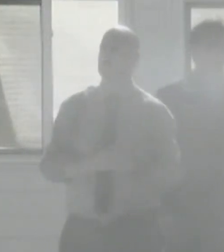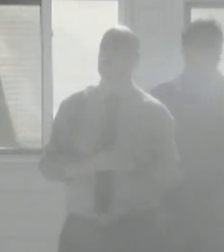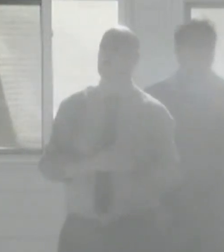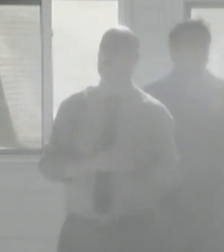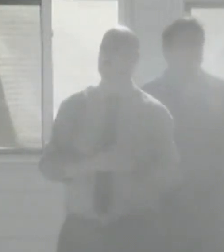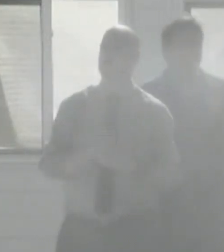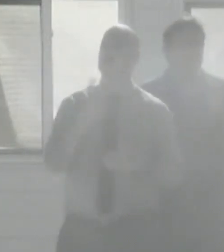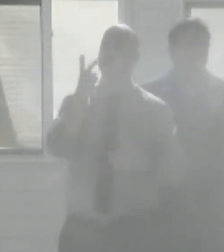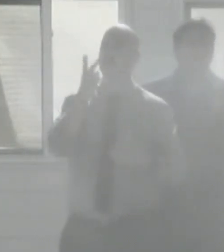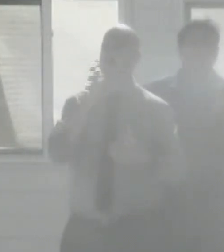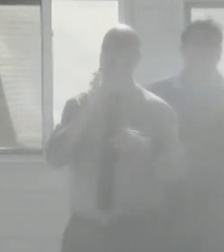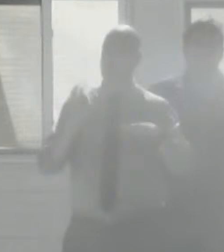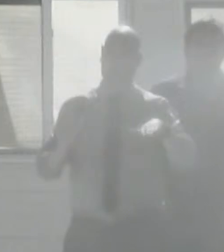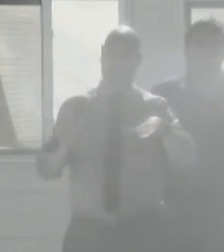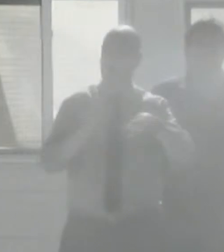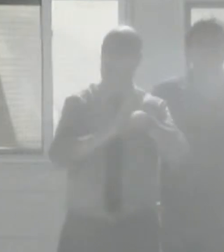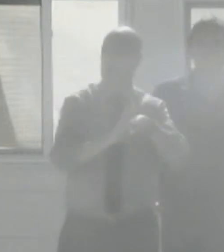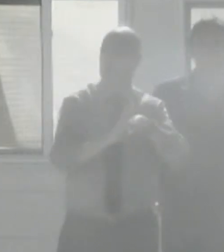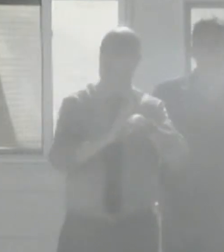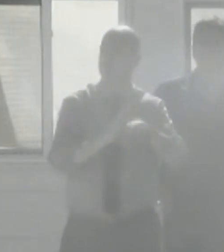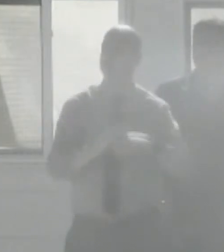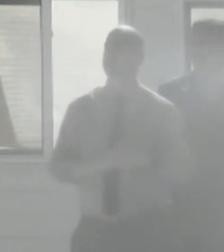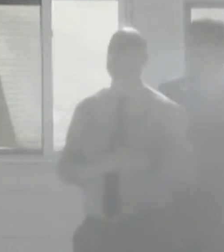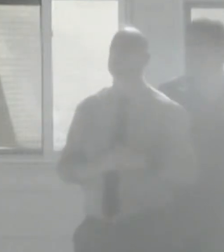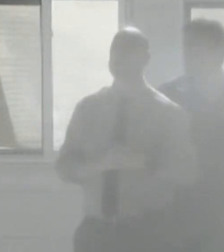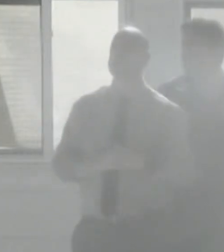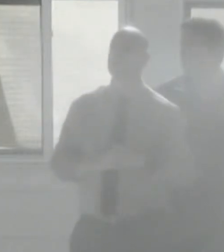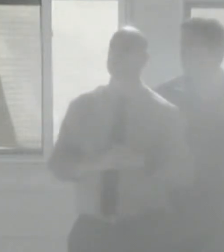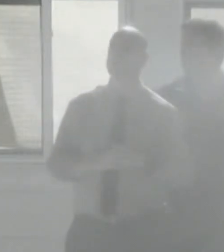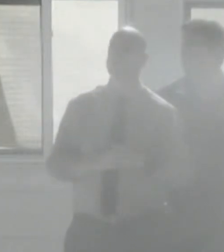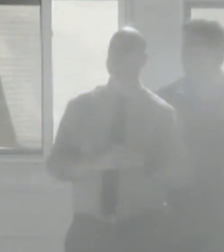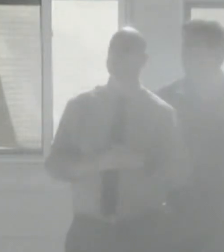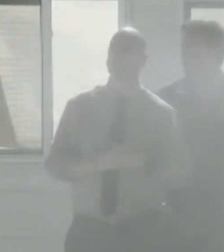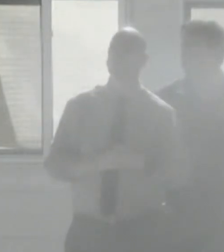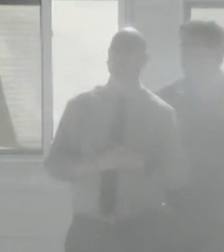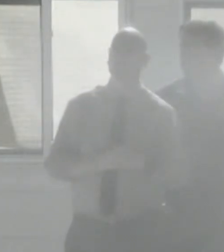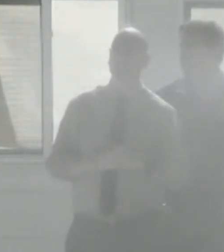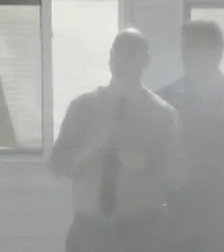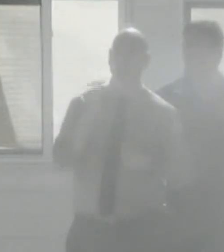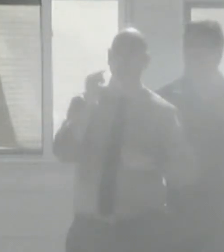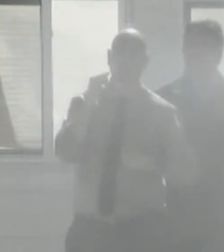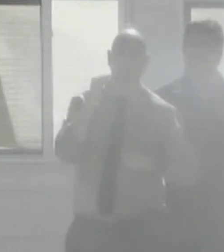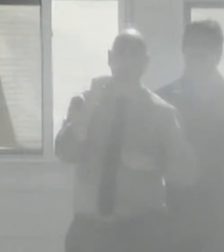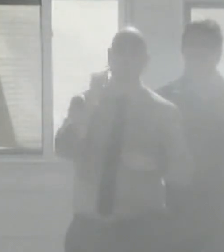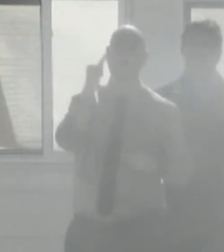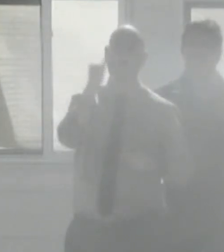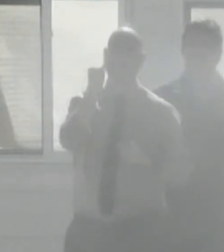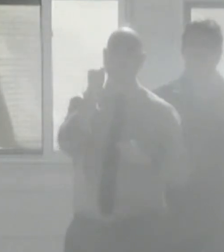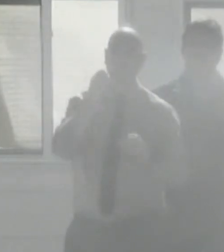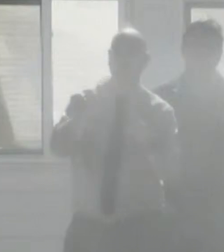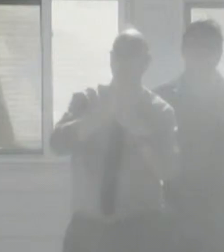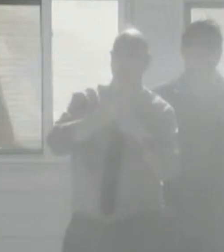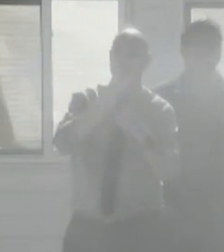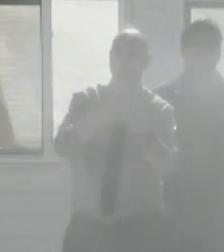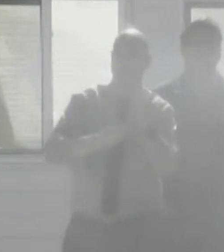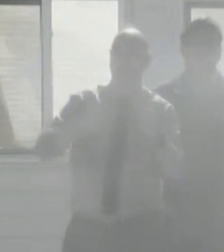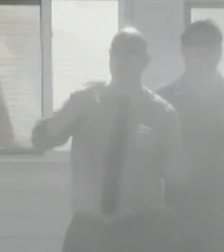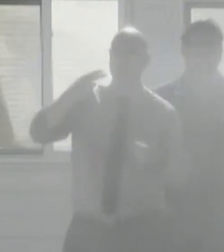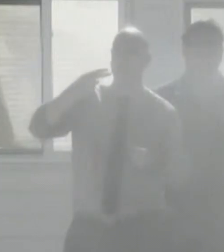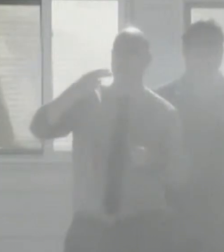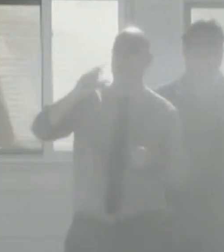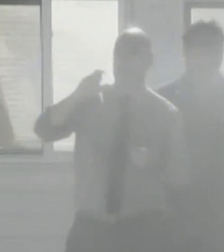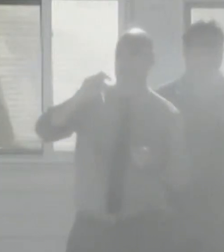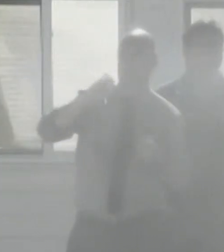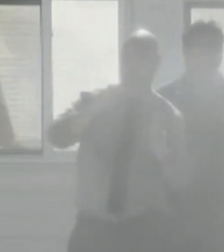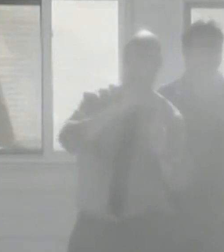Yeah, so that's a great question. And so if somebody has had impacts from both Helene as well as Milton, I actually need them to